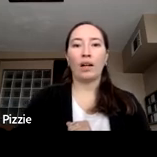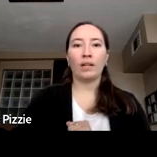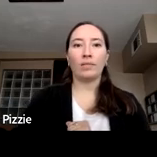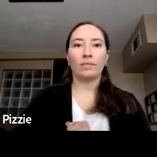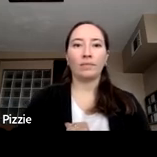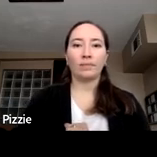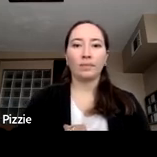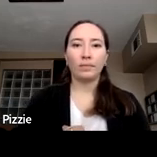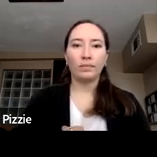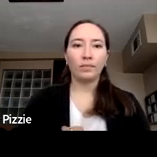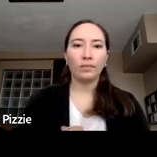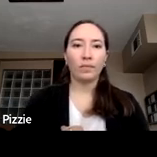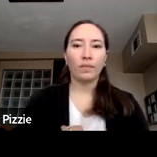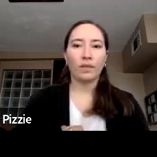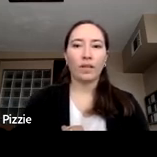same block.